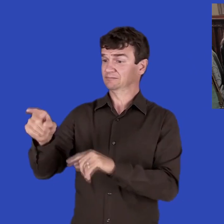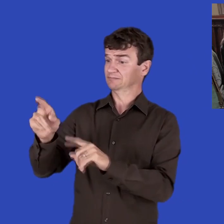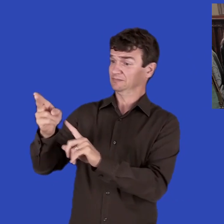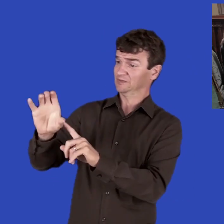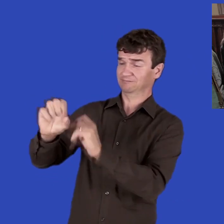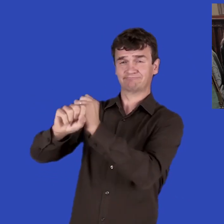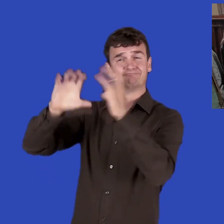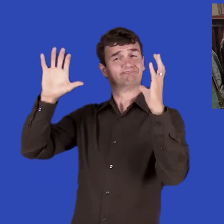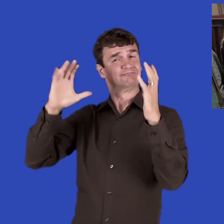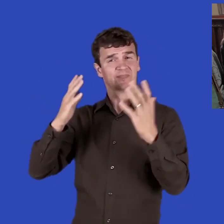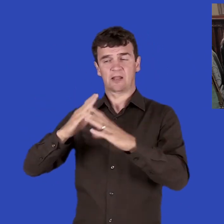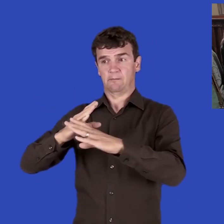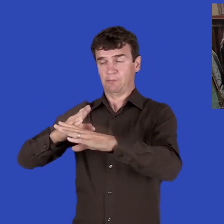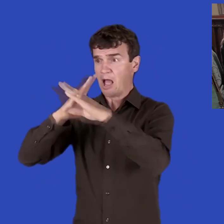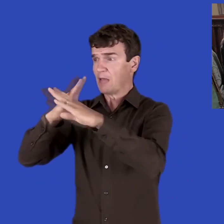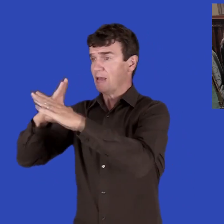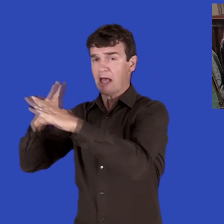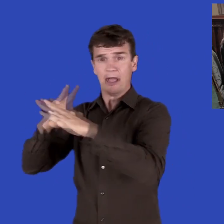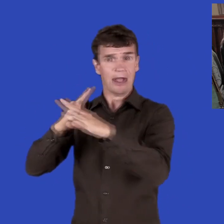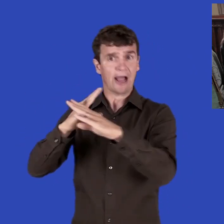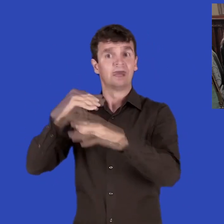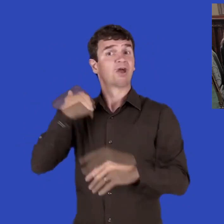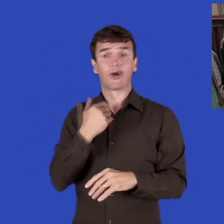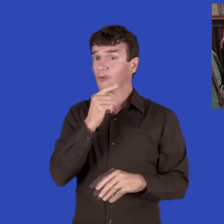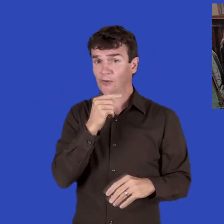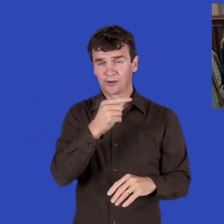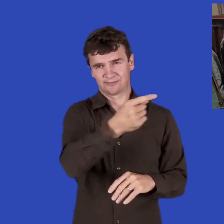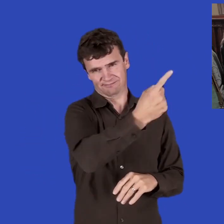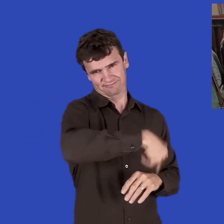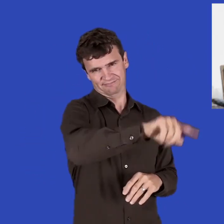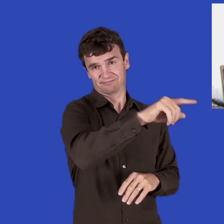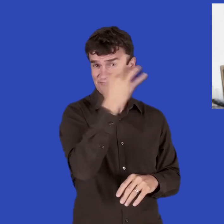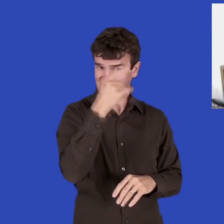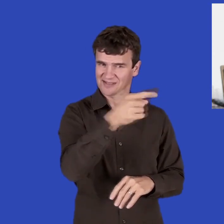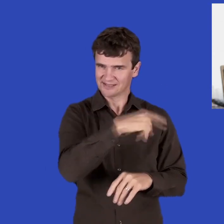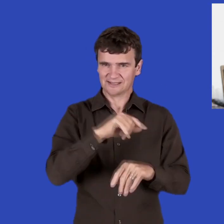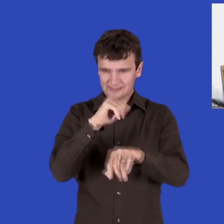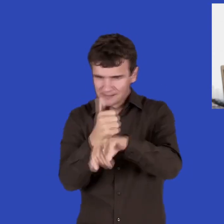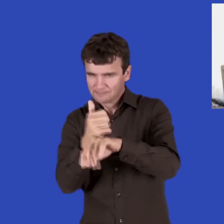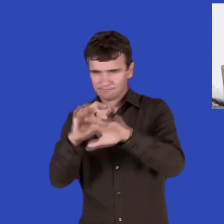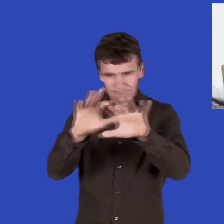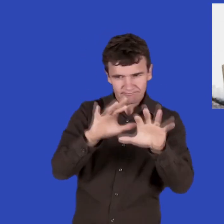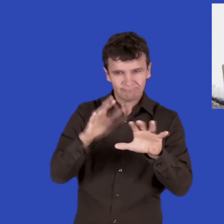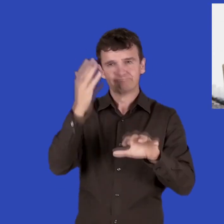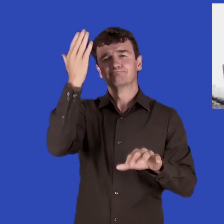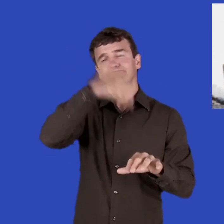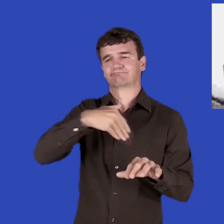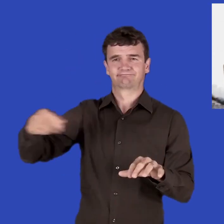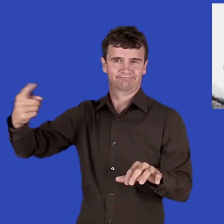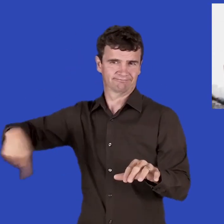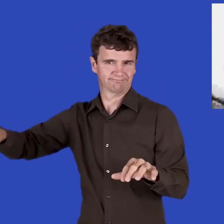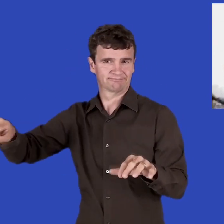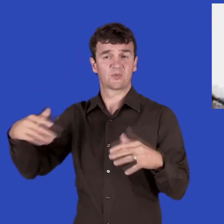occur with disability. The barrier occurs with handicap. Handicap is something that is